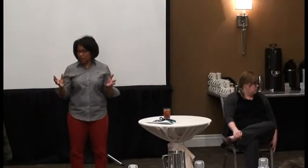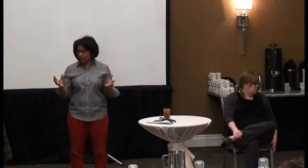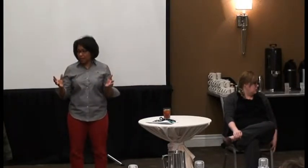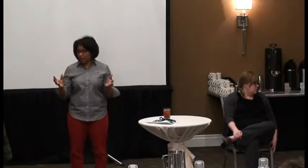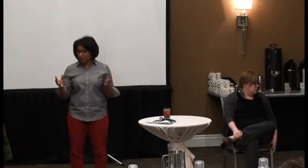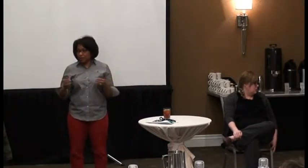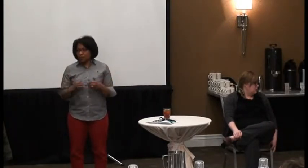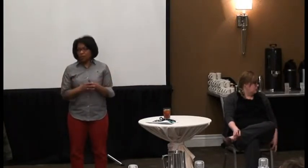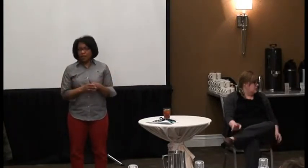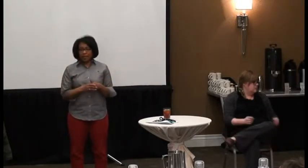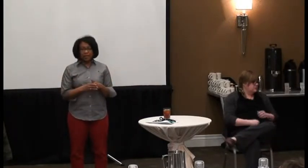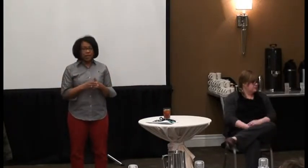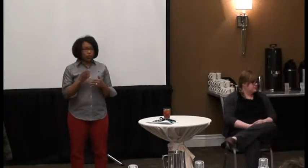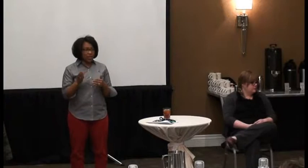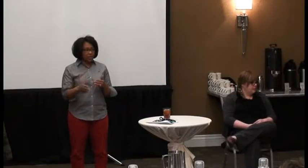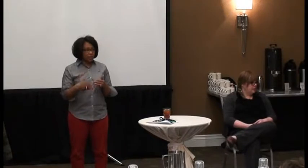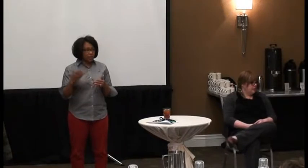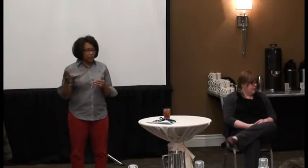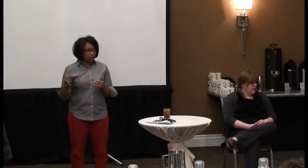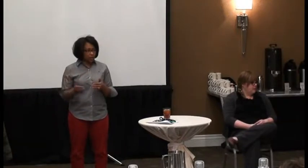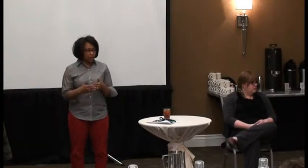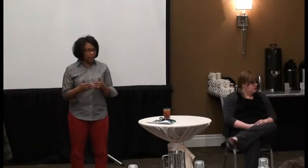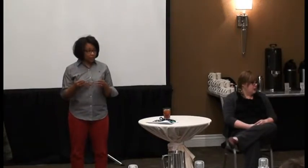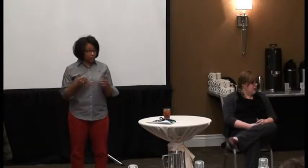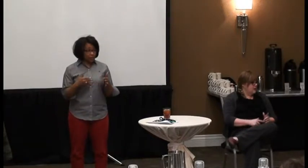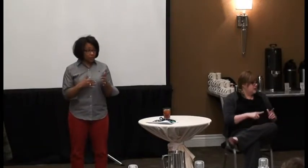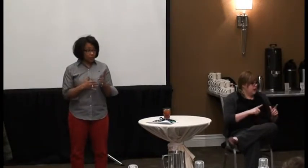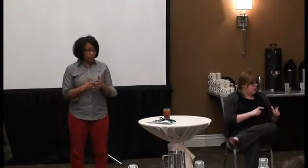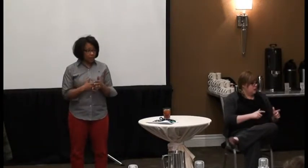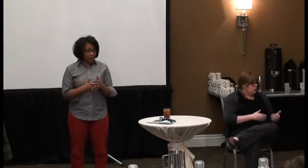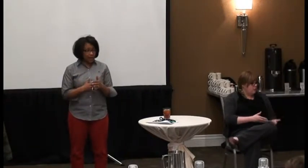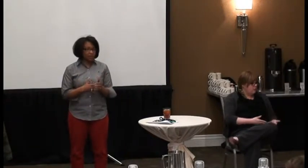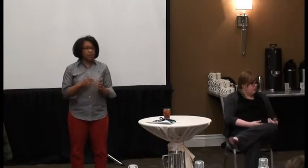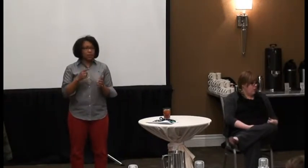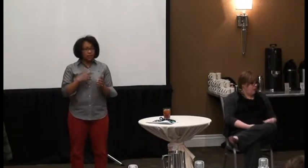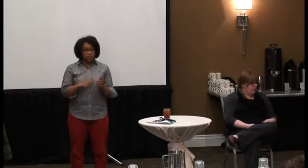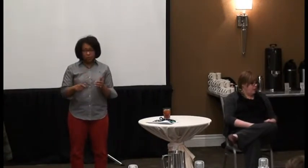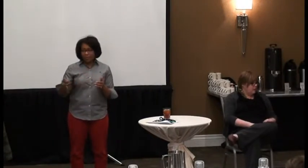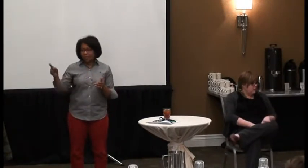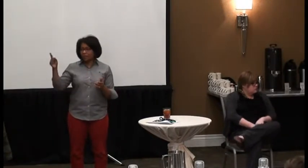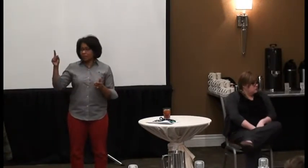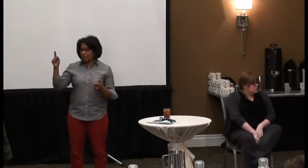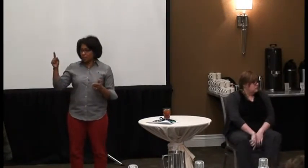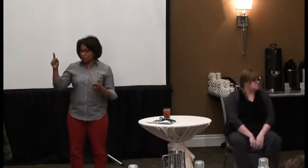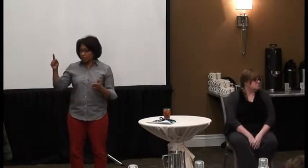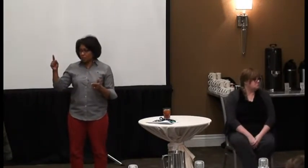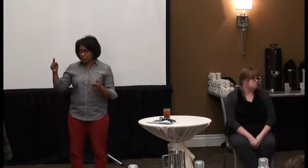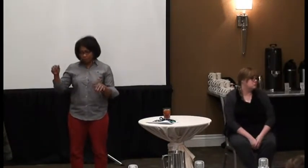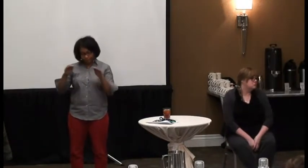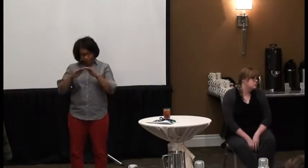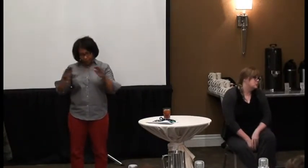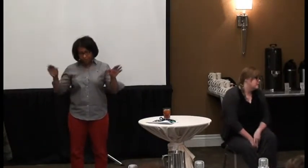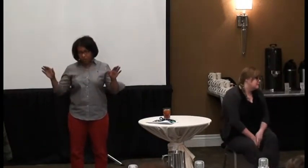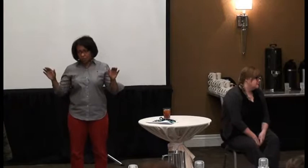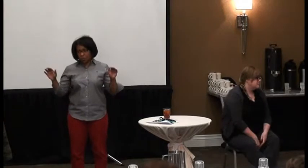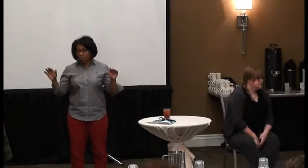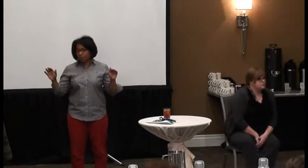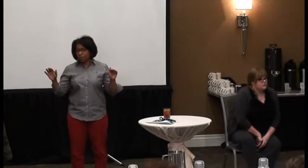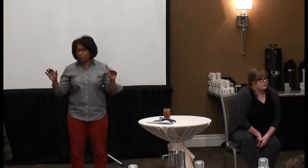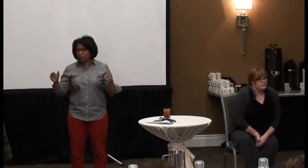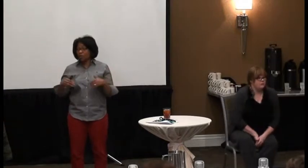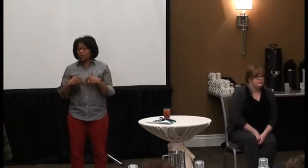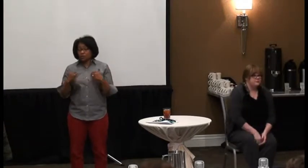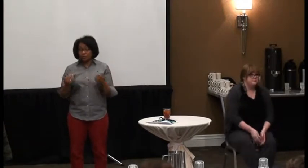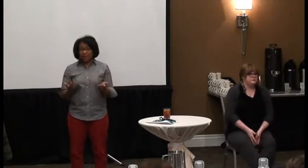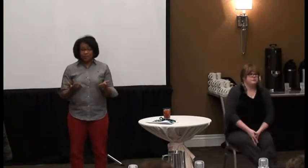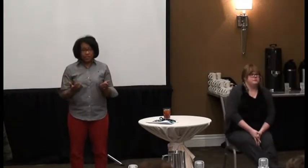are like that. So, and they take weeks to build up, so you have to again look for compliance, slowly titrating the dose up, getting to a